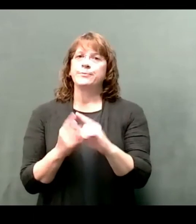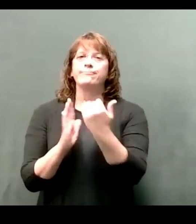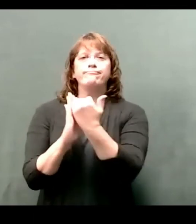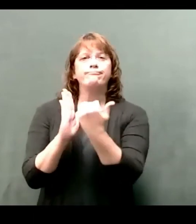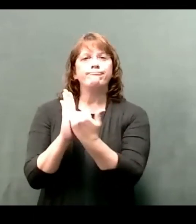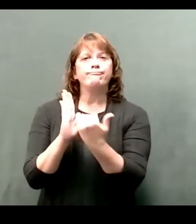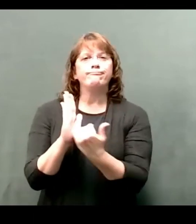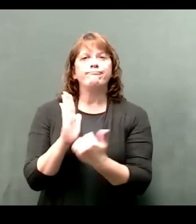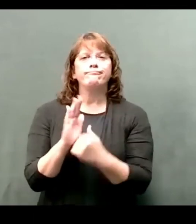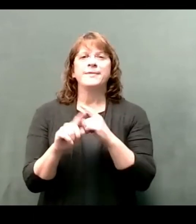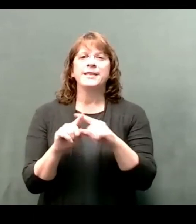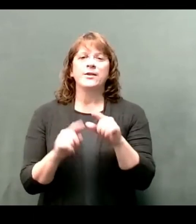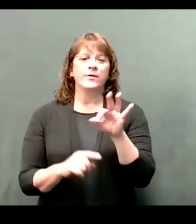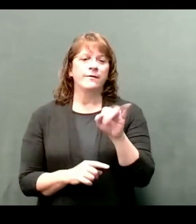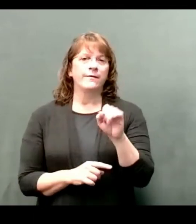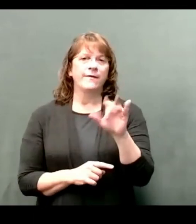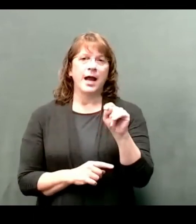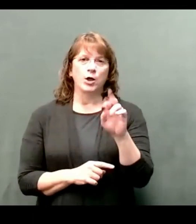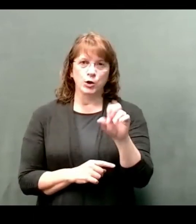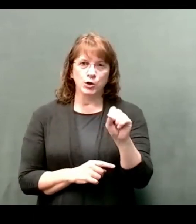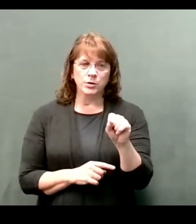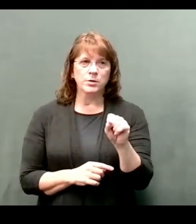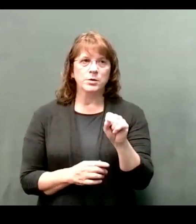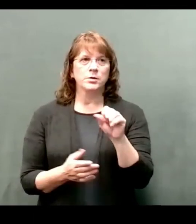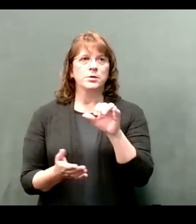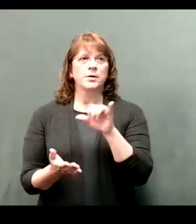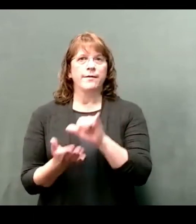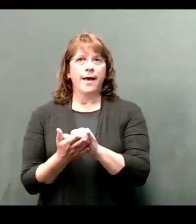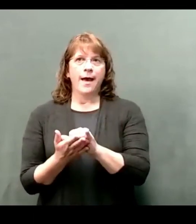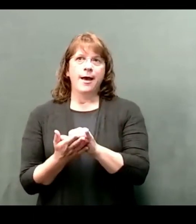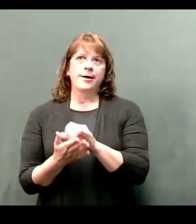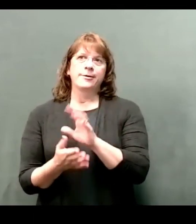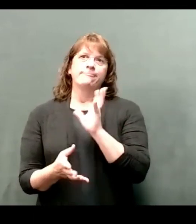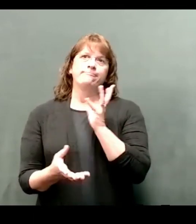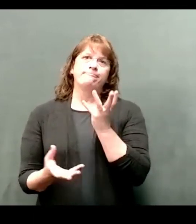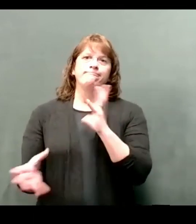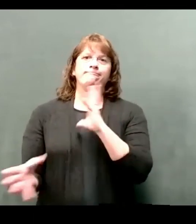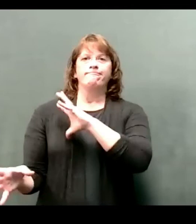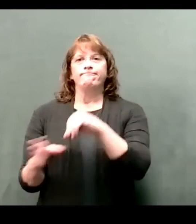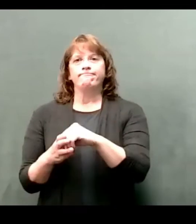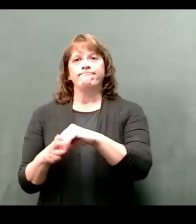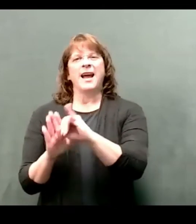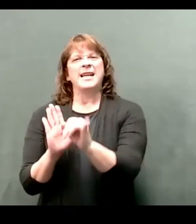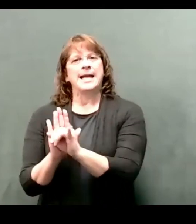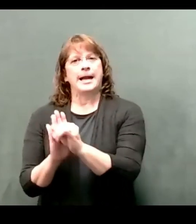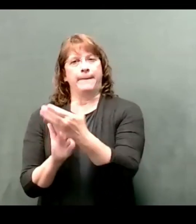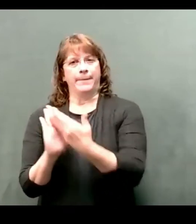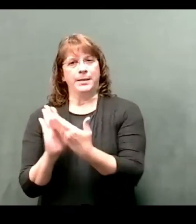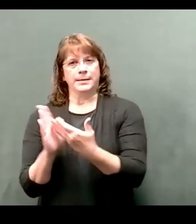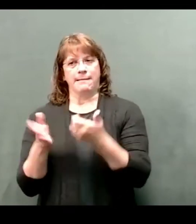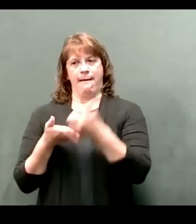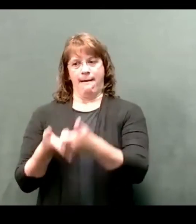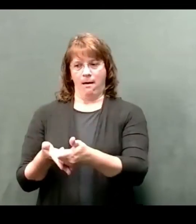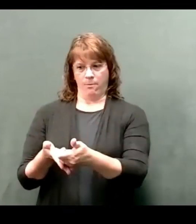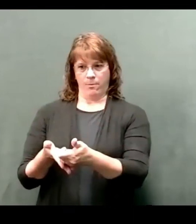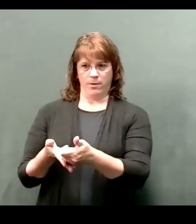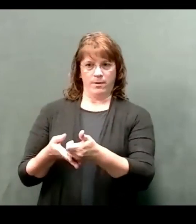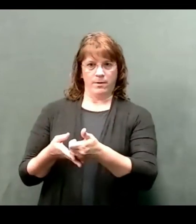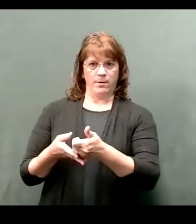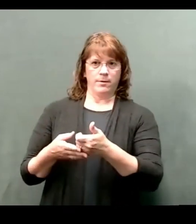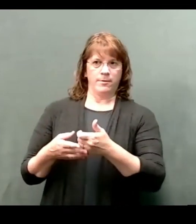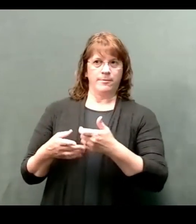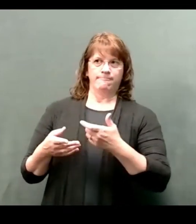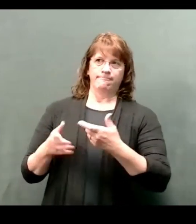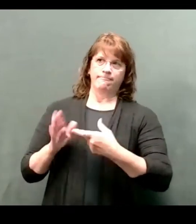outline some of the different factors that make up the identity pieces that help dictate how your